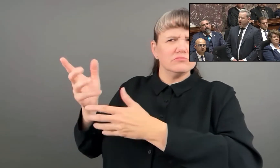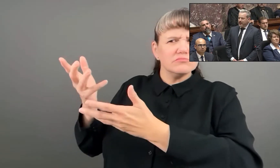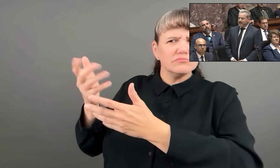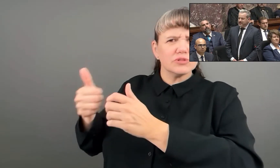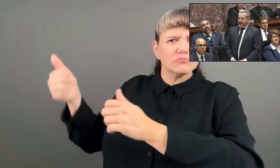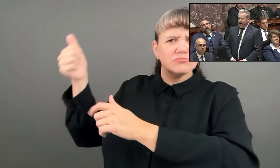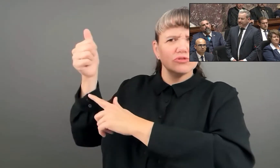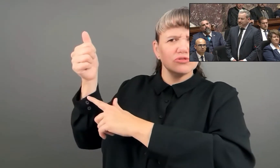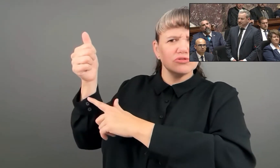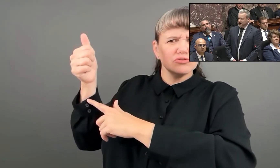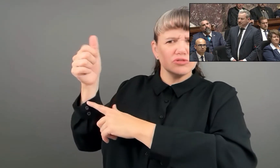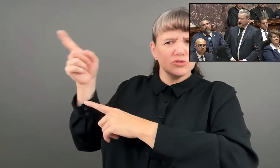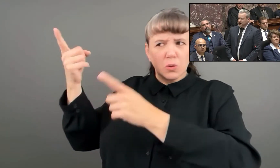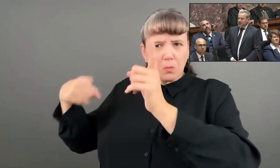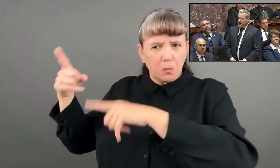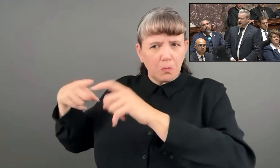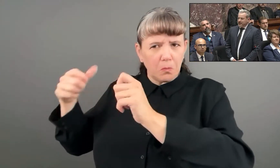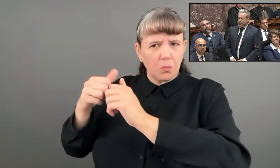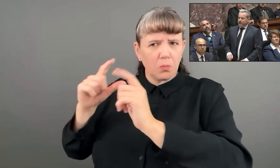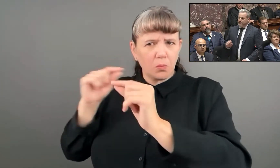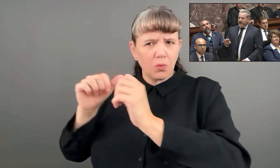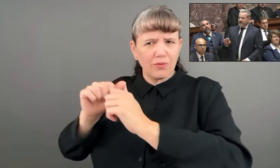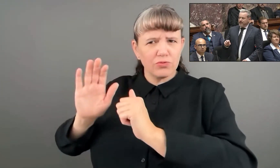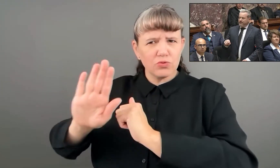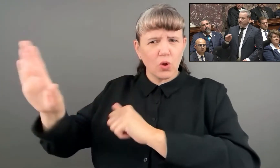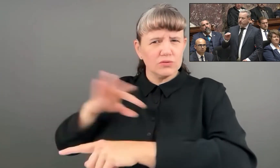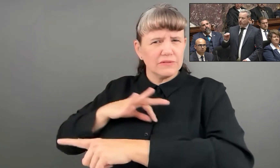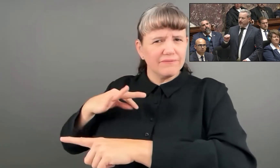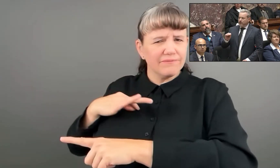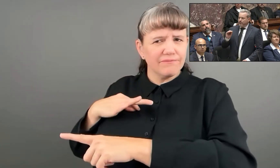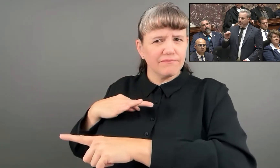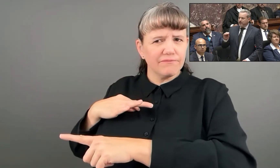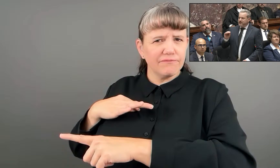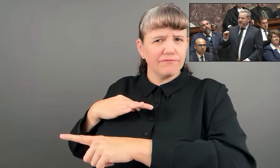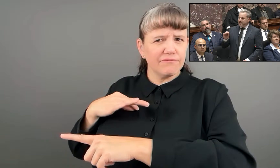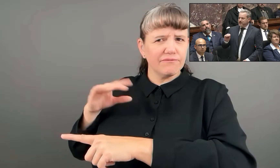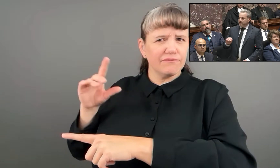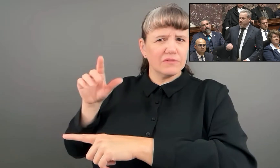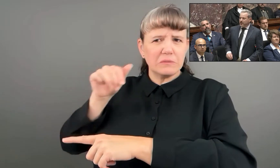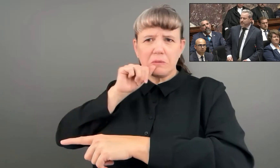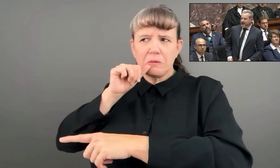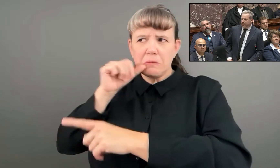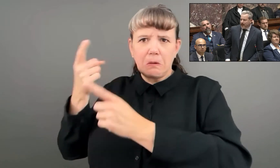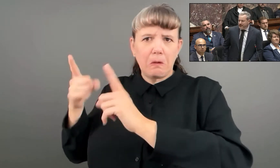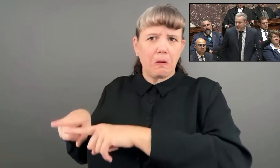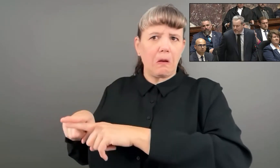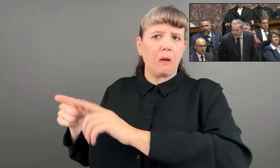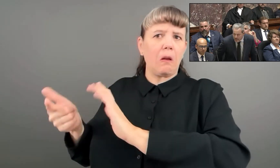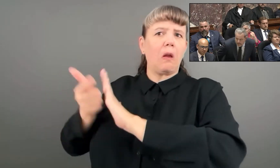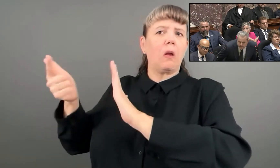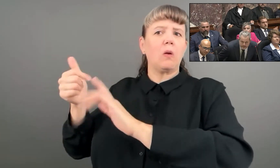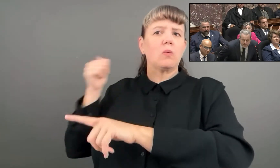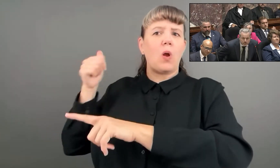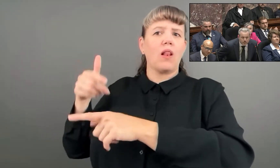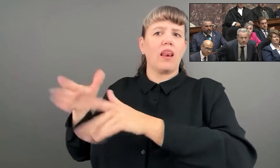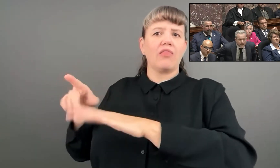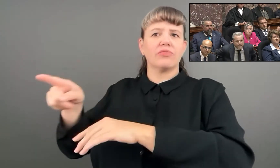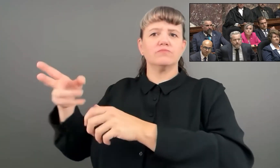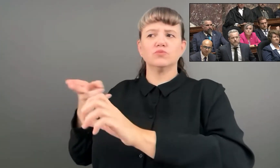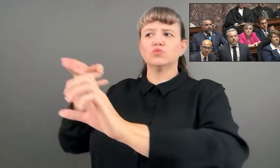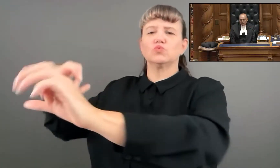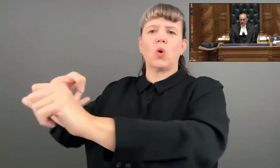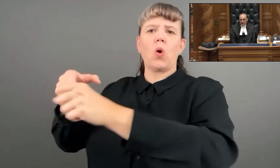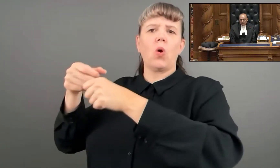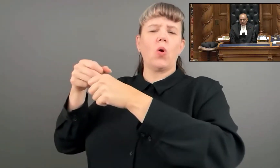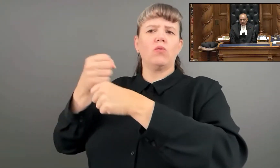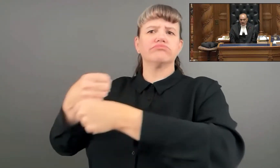NDP caucus staff that is forbidding them from joining their brothers and sisters on the picket lines?